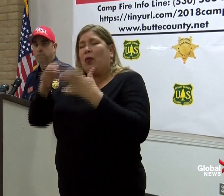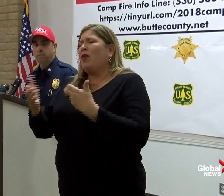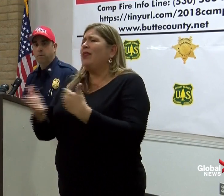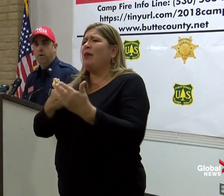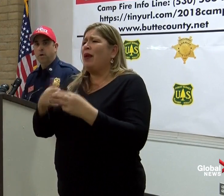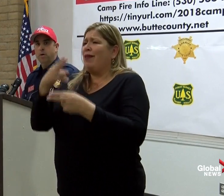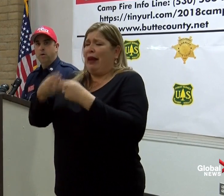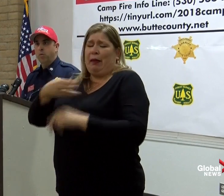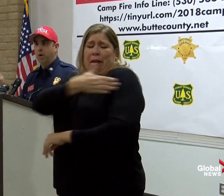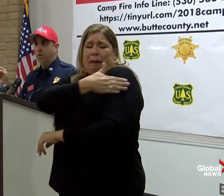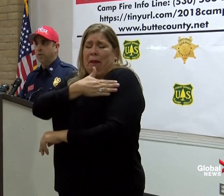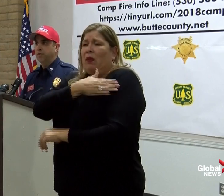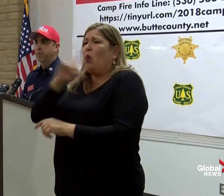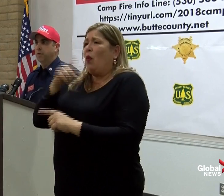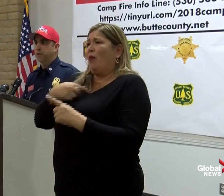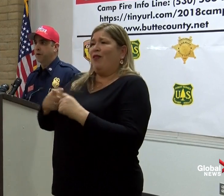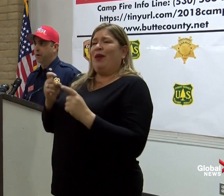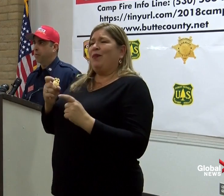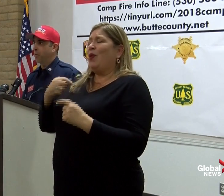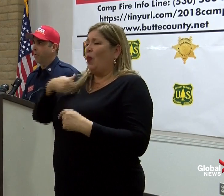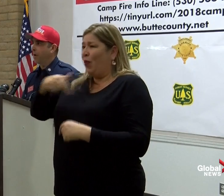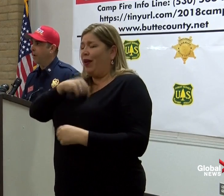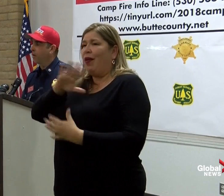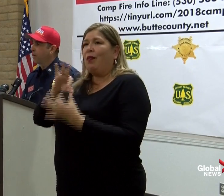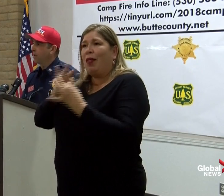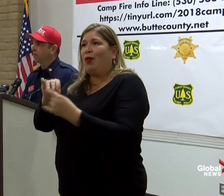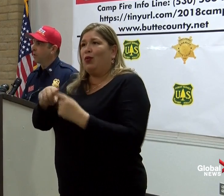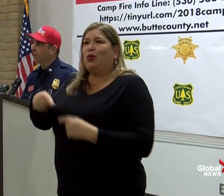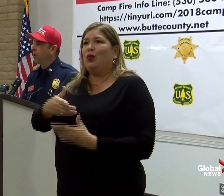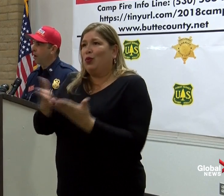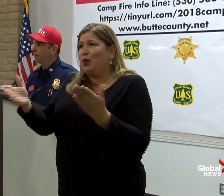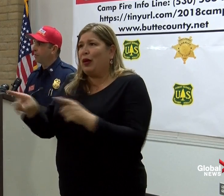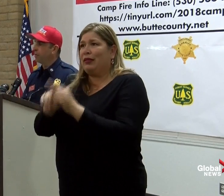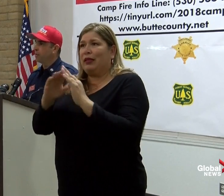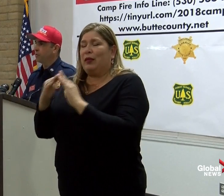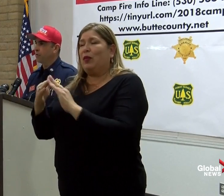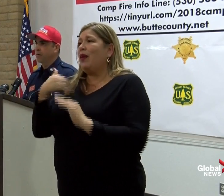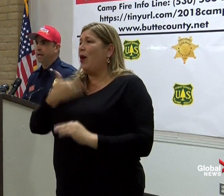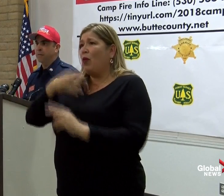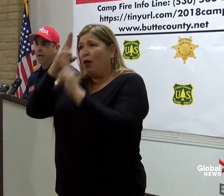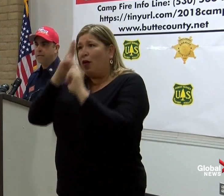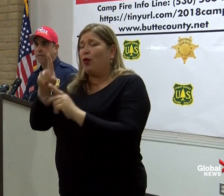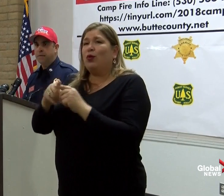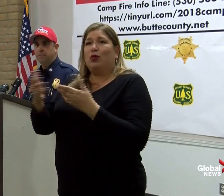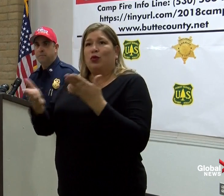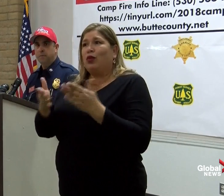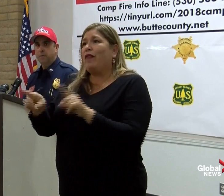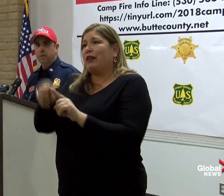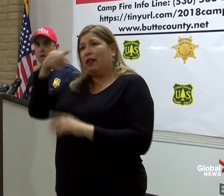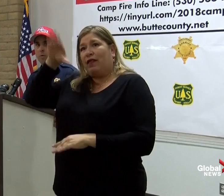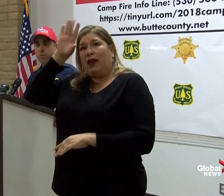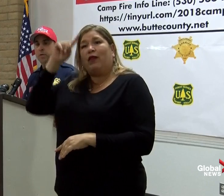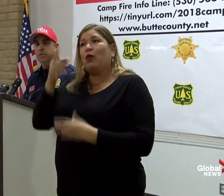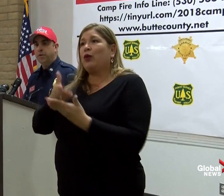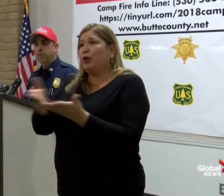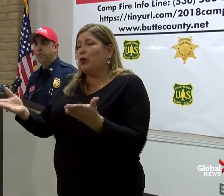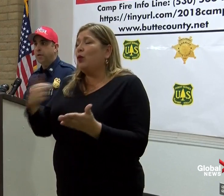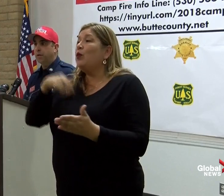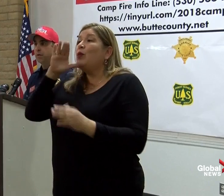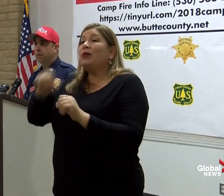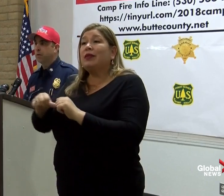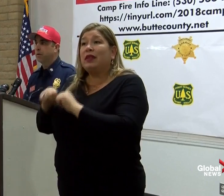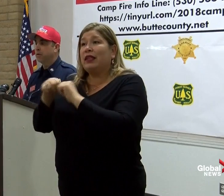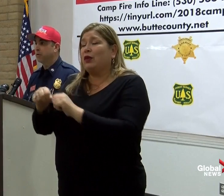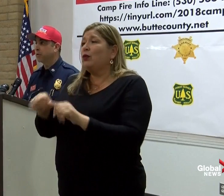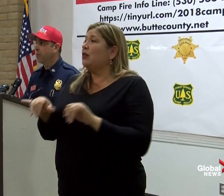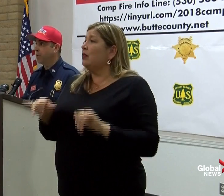arm. We are this community's fire department right now, and it is our honor to serve in that capacity, and we will continue to be